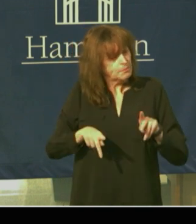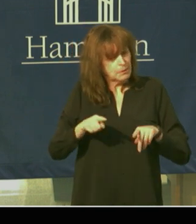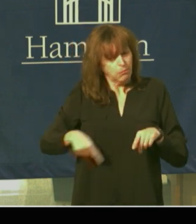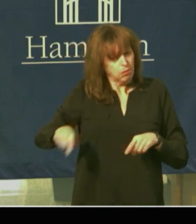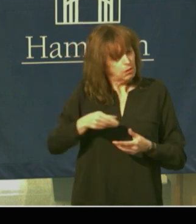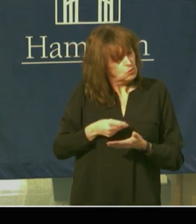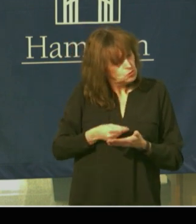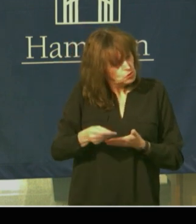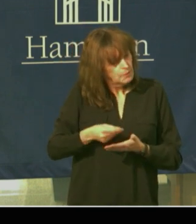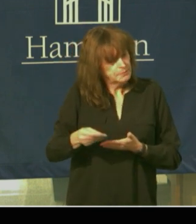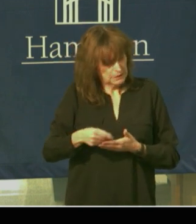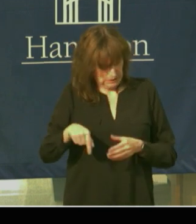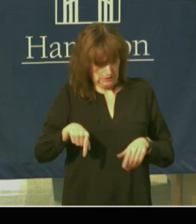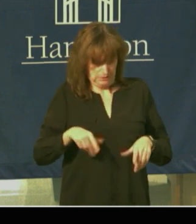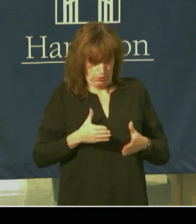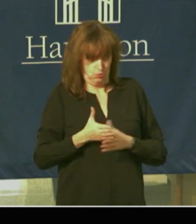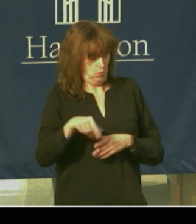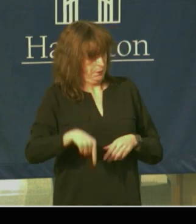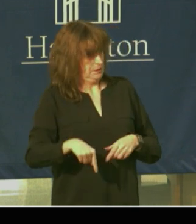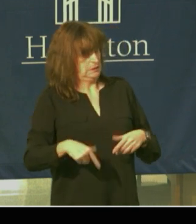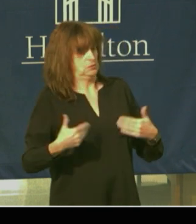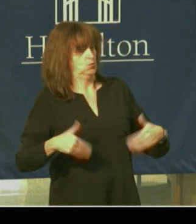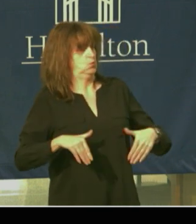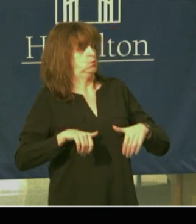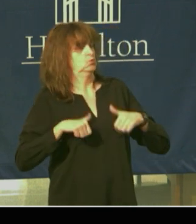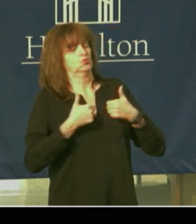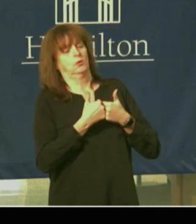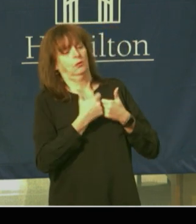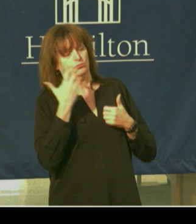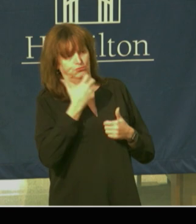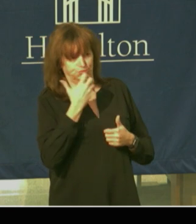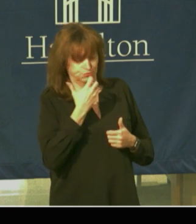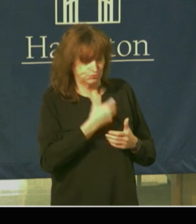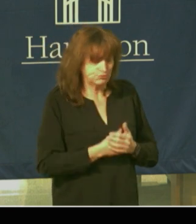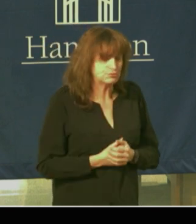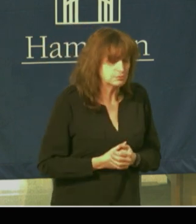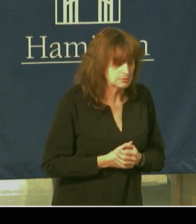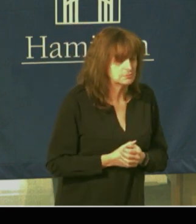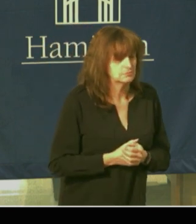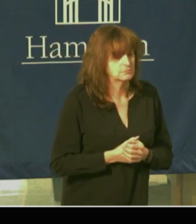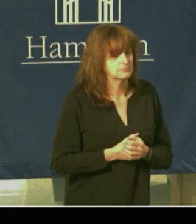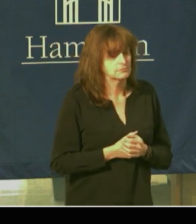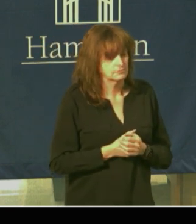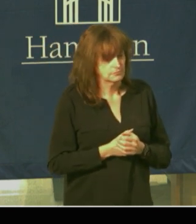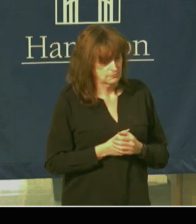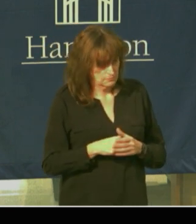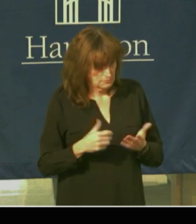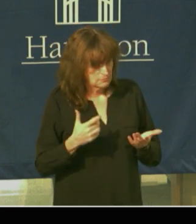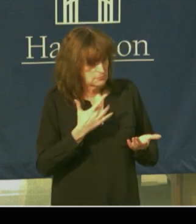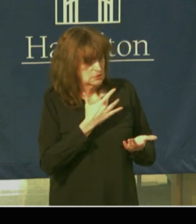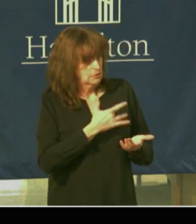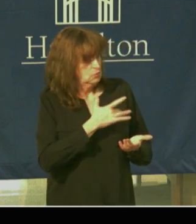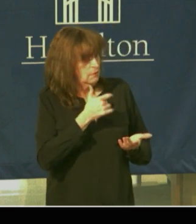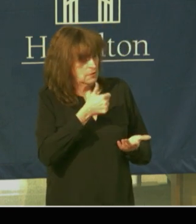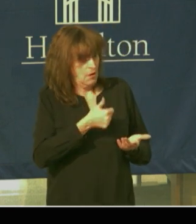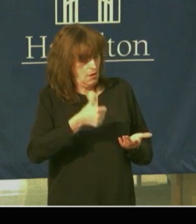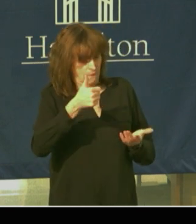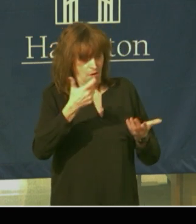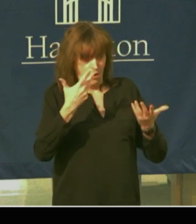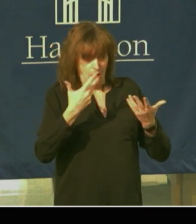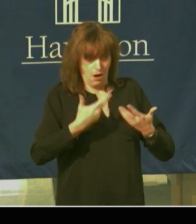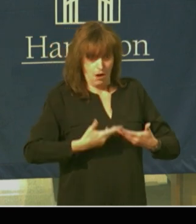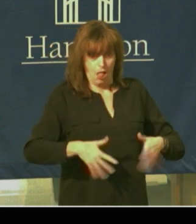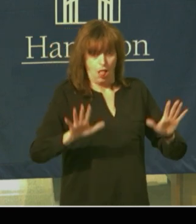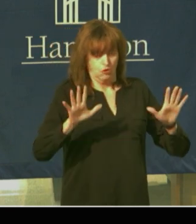this challenging time. We are as the province has indicated, in a state of emergency, and that will